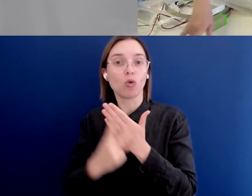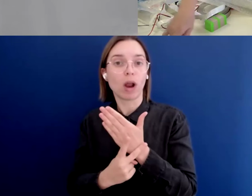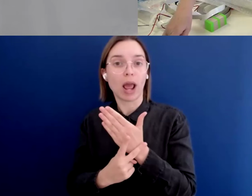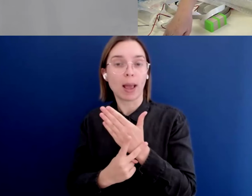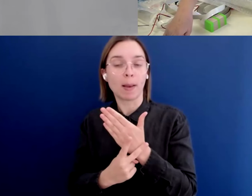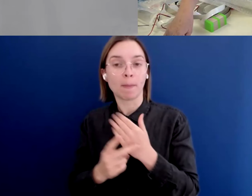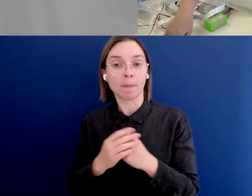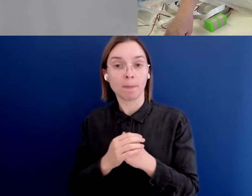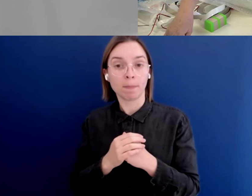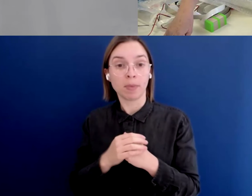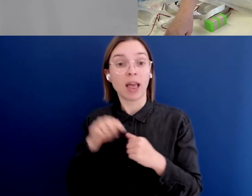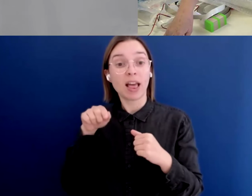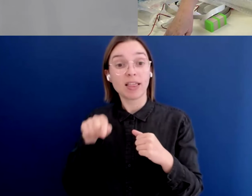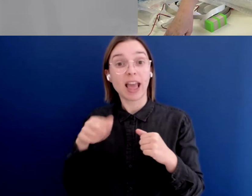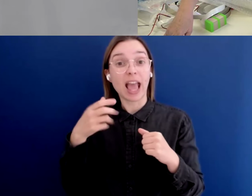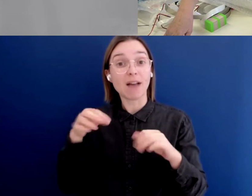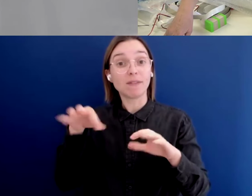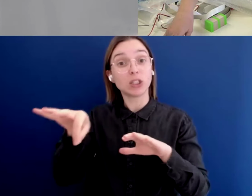thing you can do is